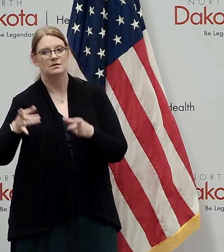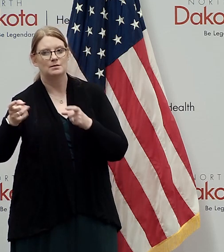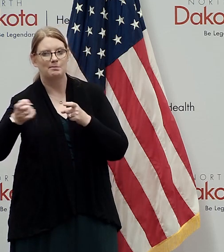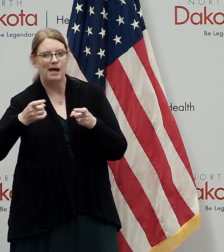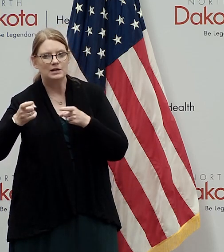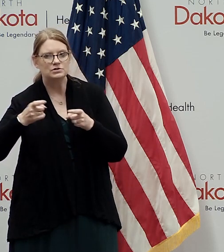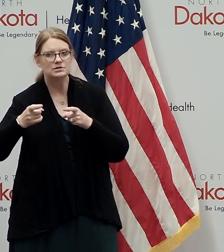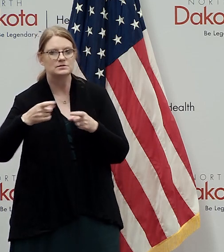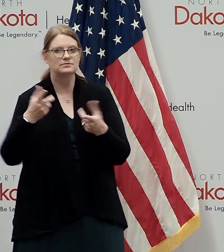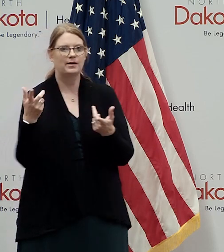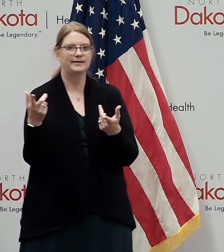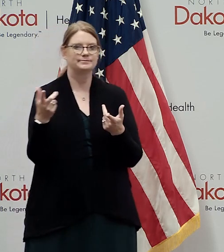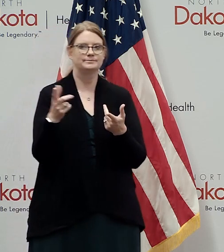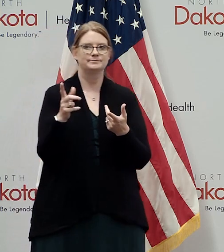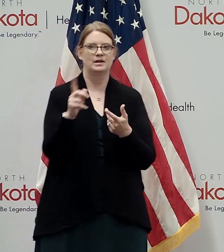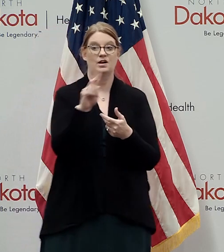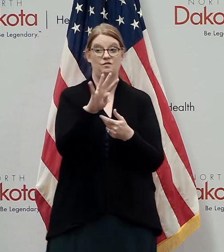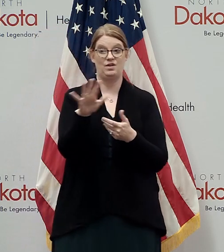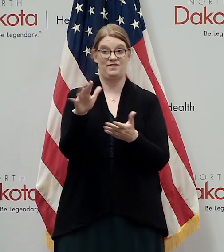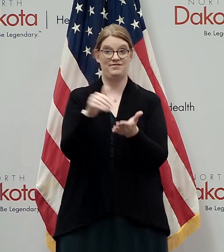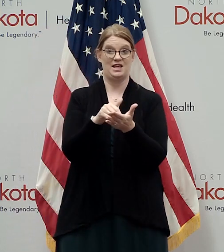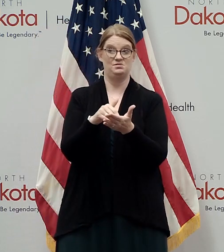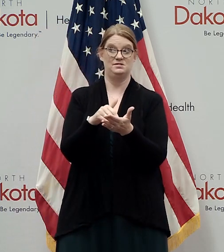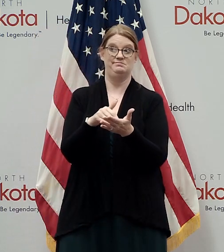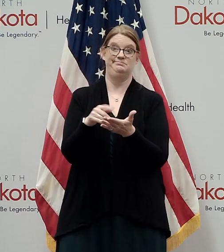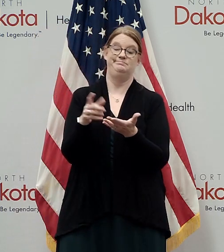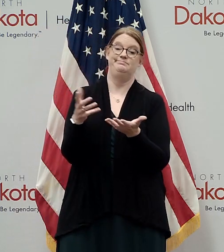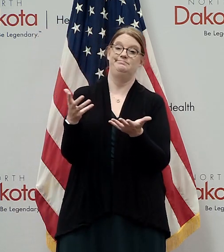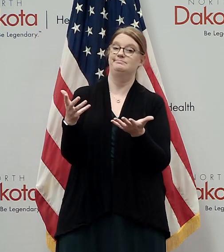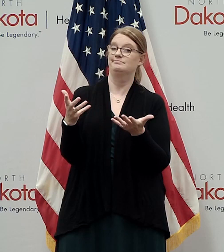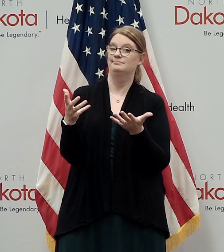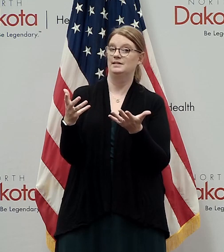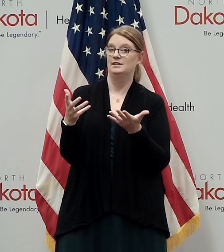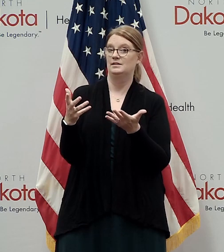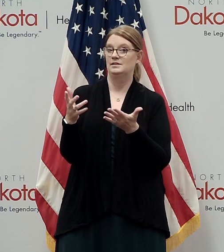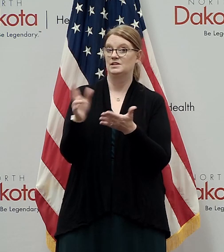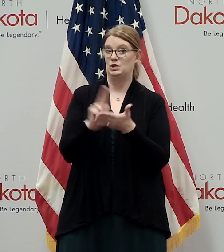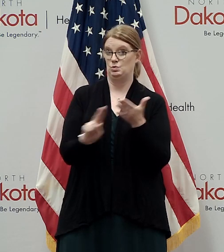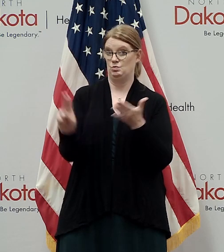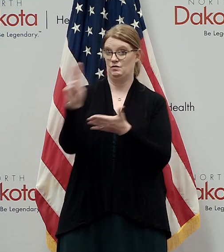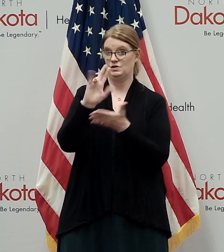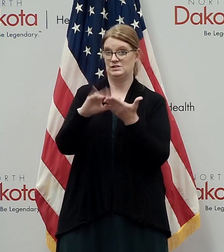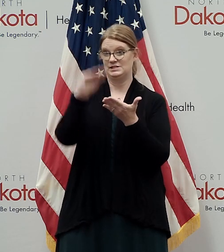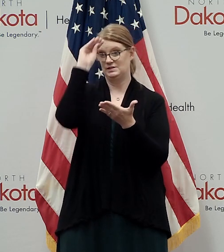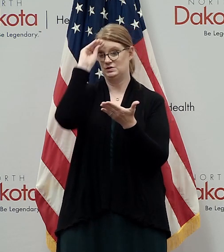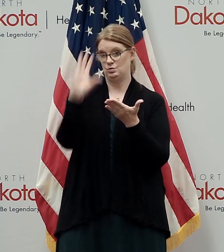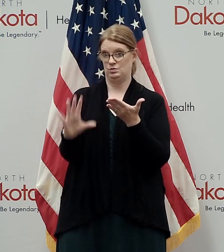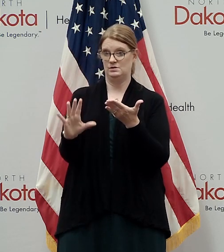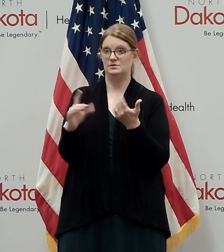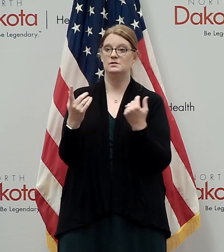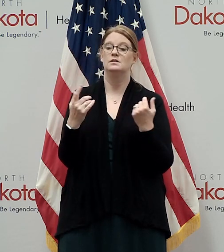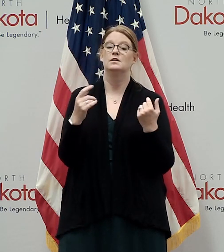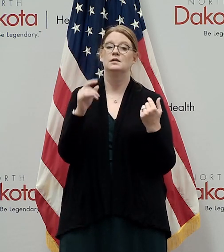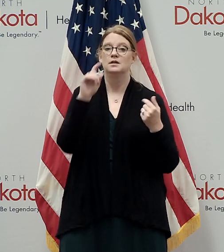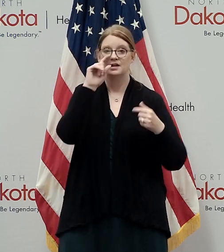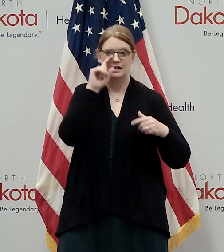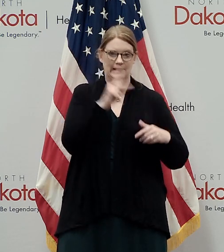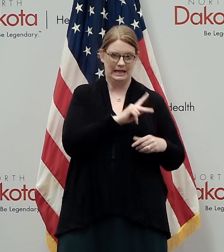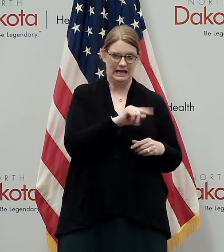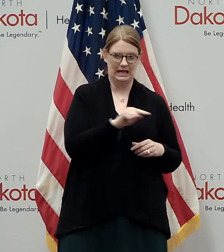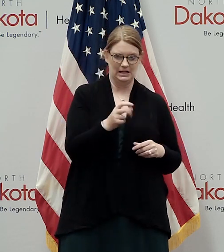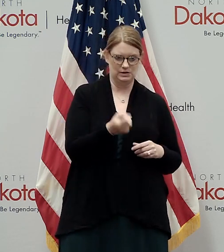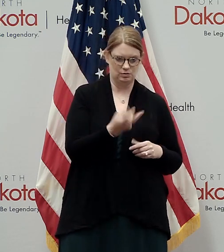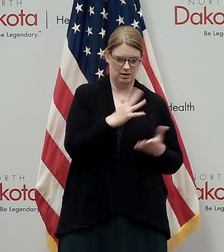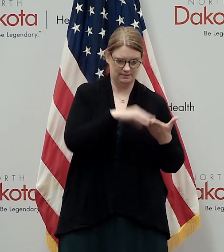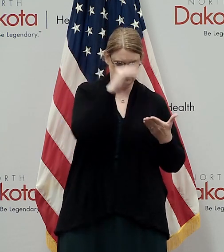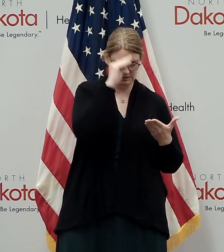for our 45,000 potential university students. Then we've got all of the K-12 students, and